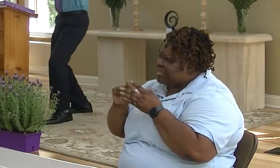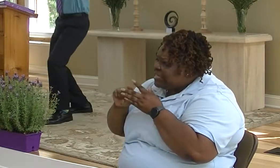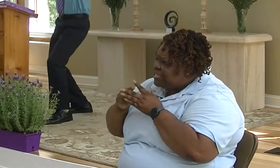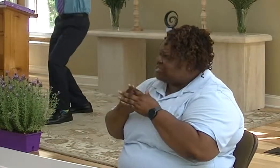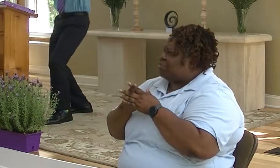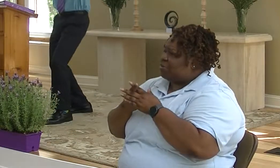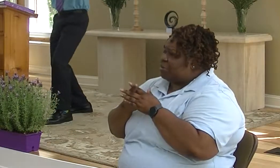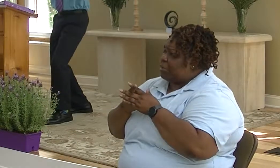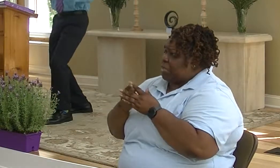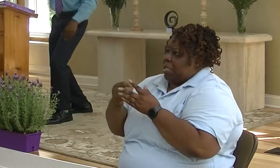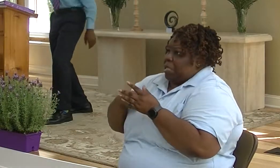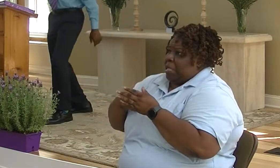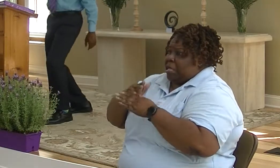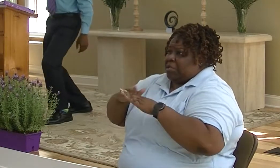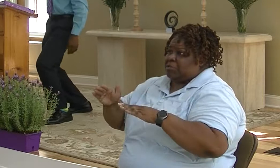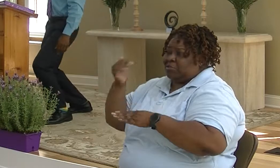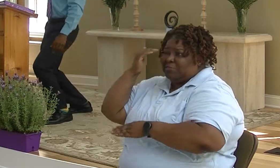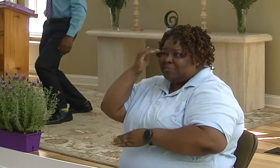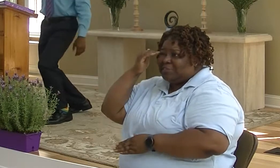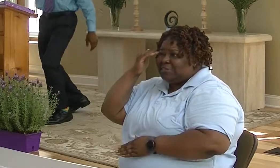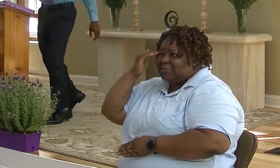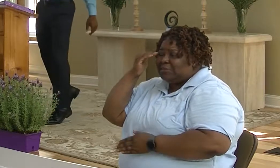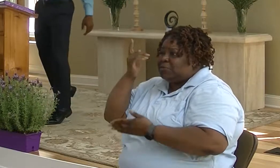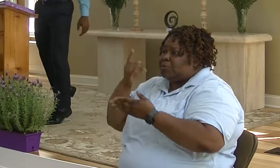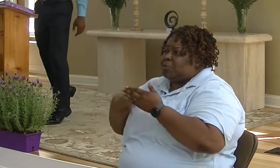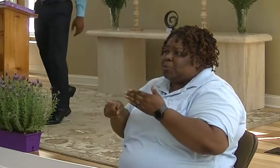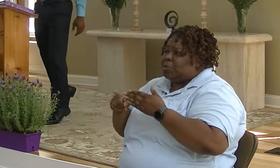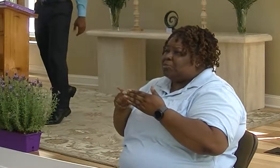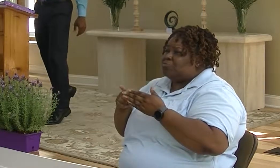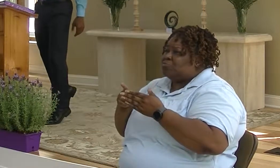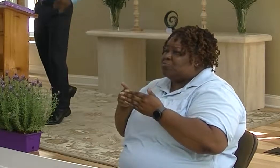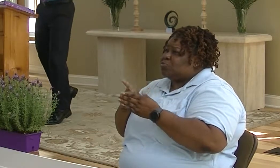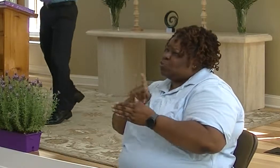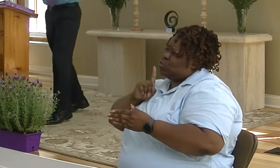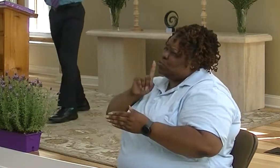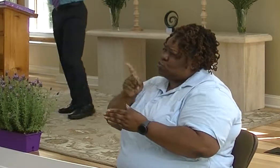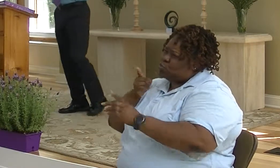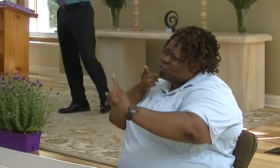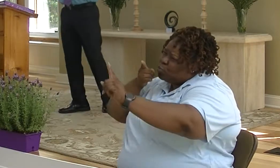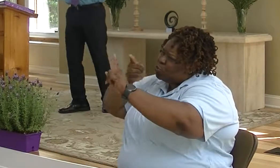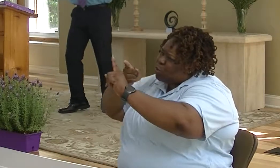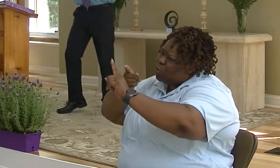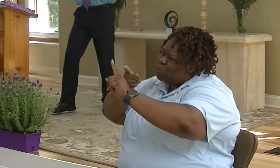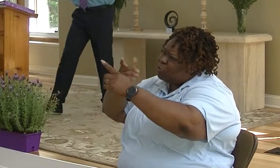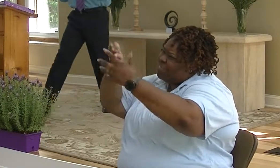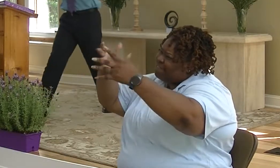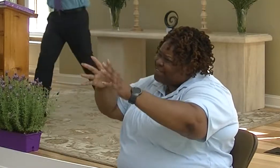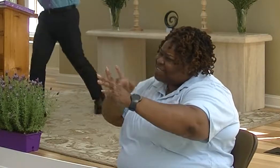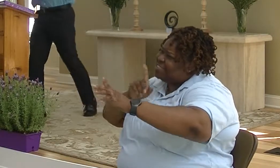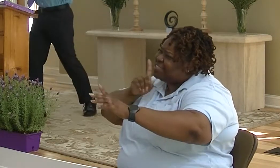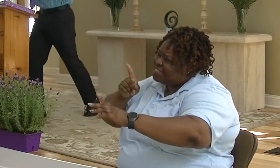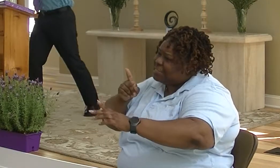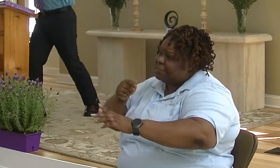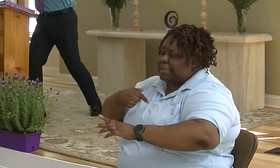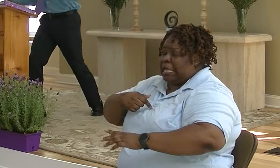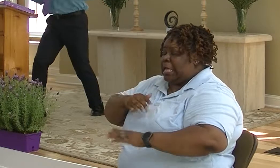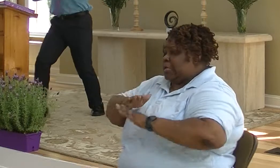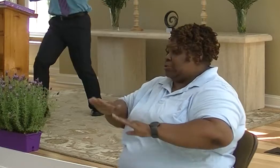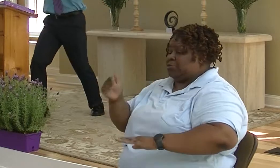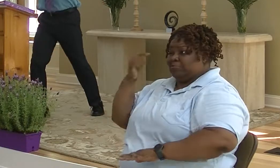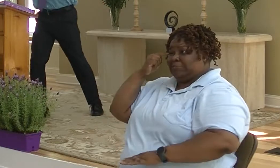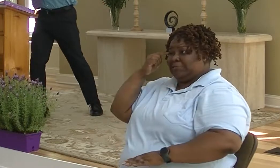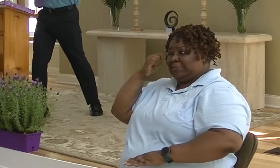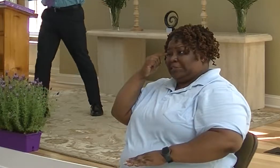I don't even have to know what ultimately is there. I don't have to know. I don't need to know how it's going to